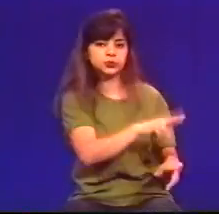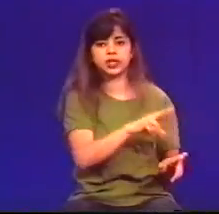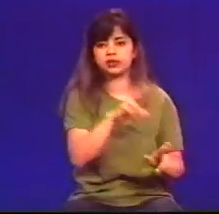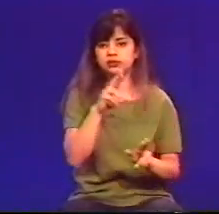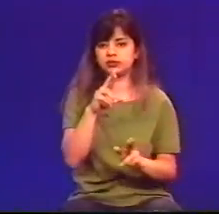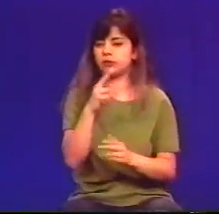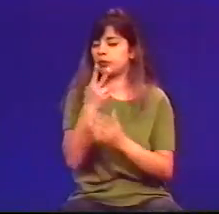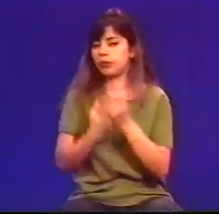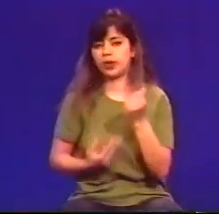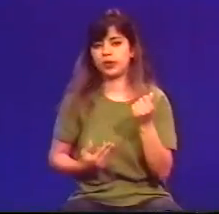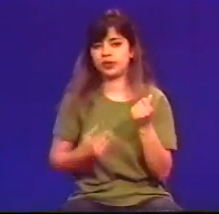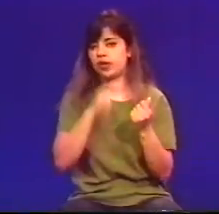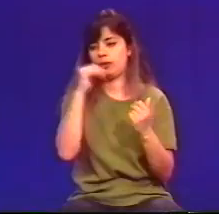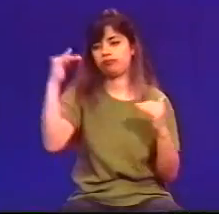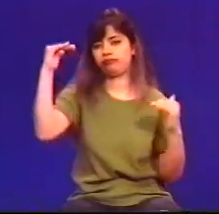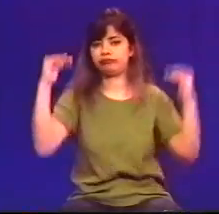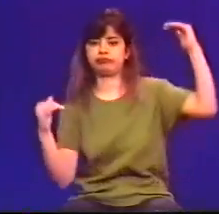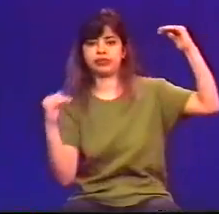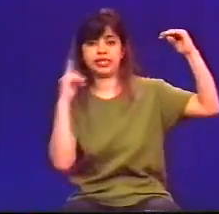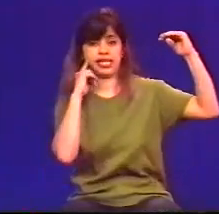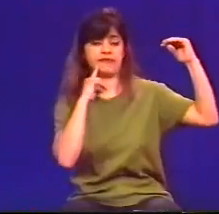The point is, I just never want to feel inferior to anyone.